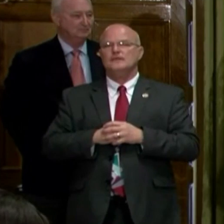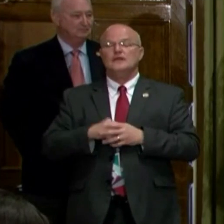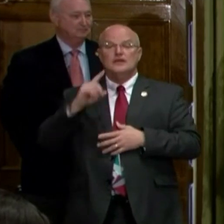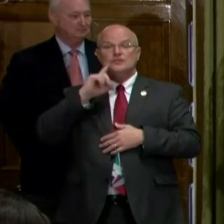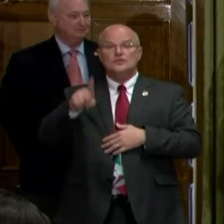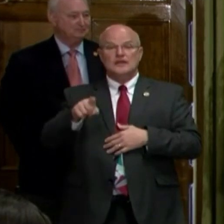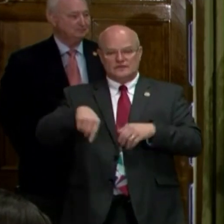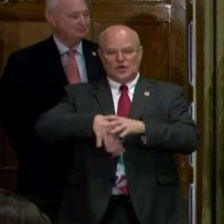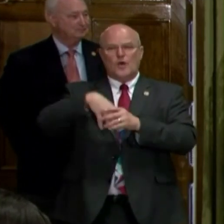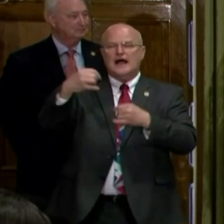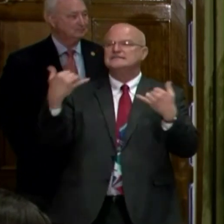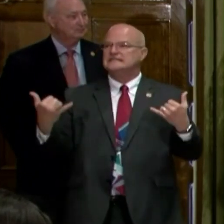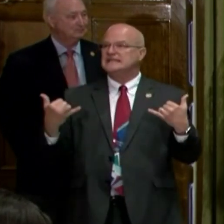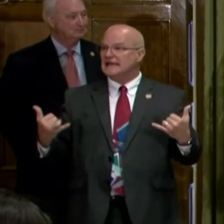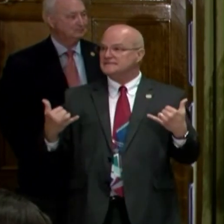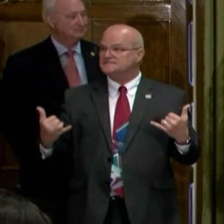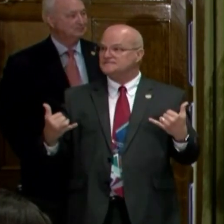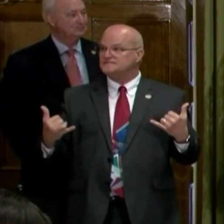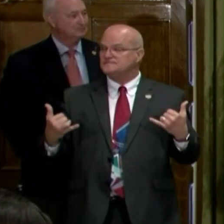will go out today.